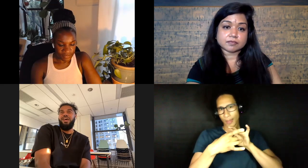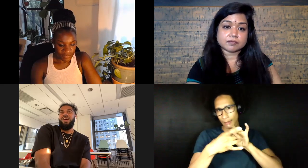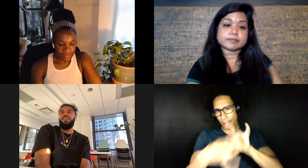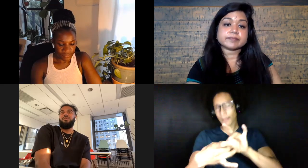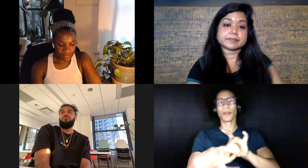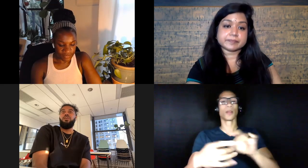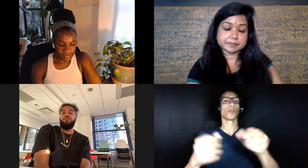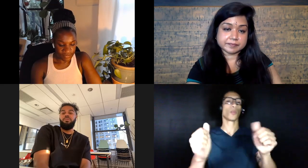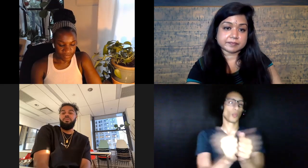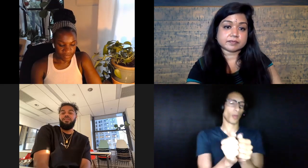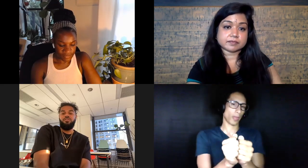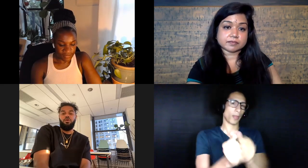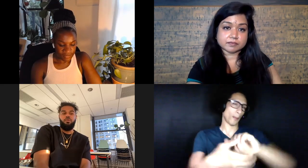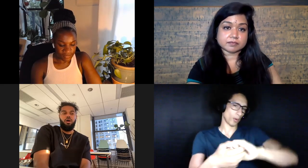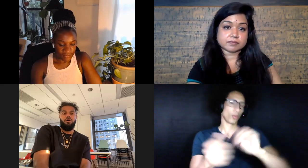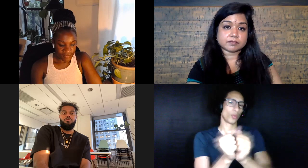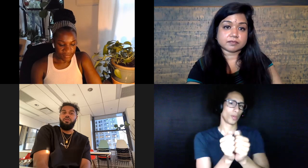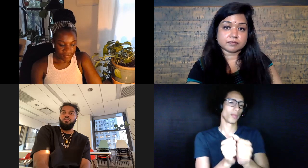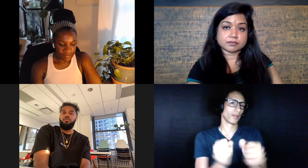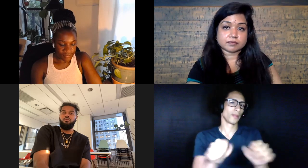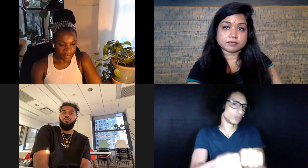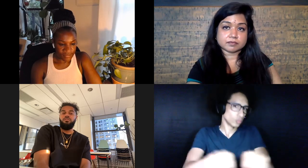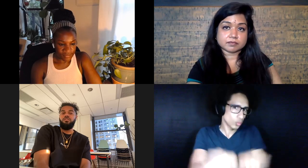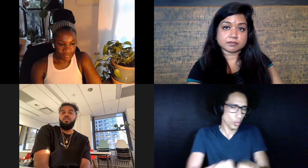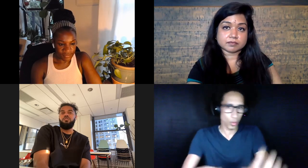is the ASL but for Wagwan?